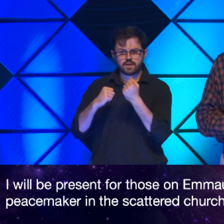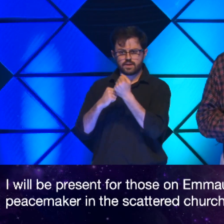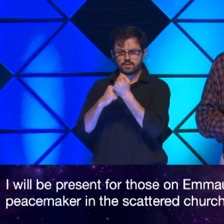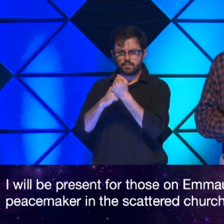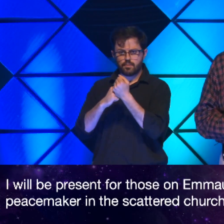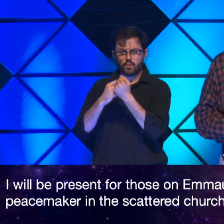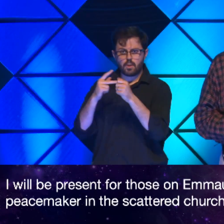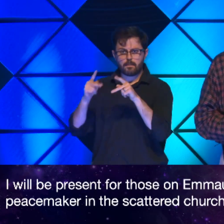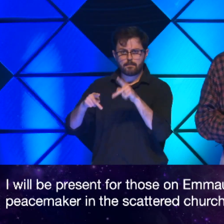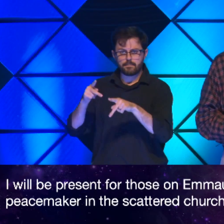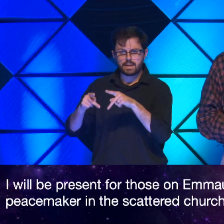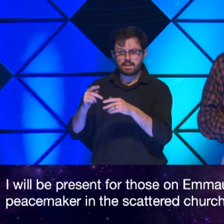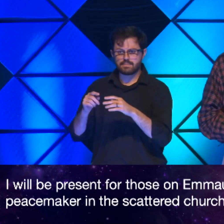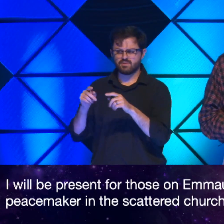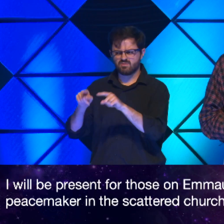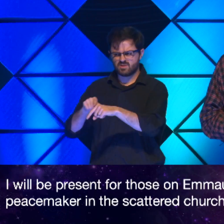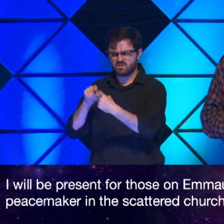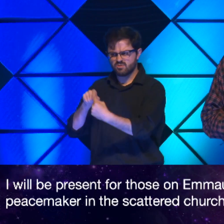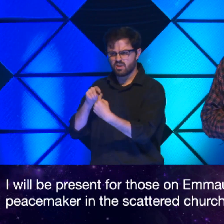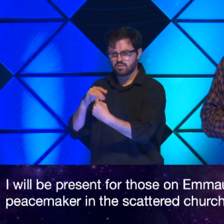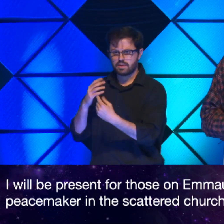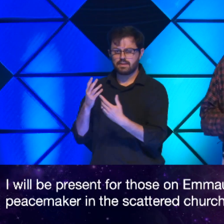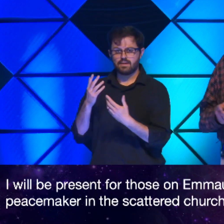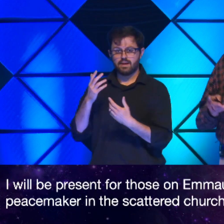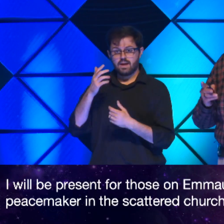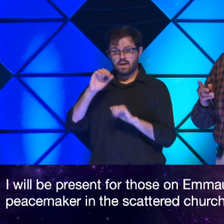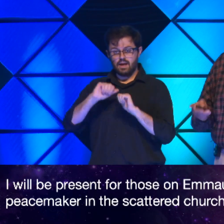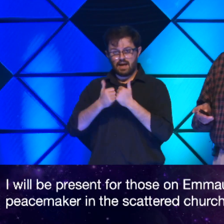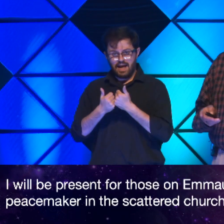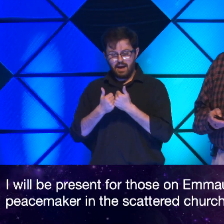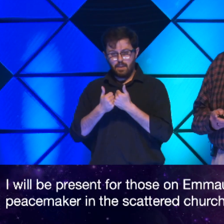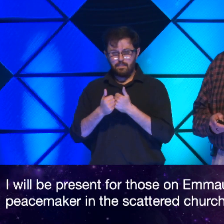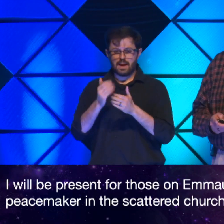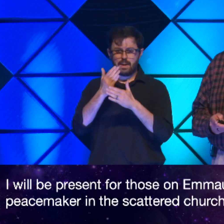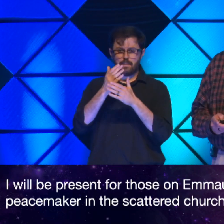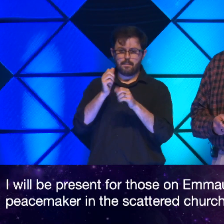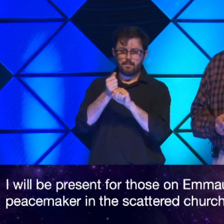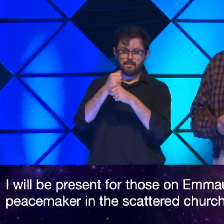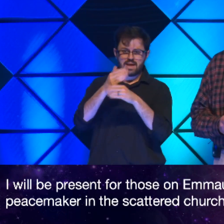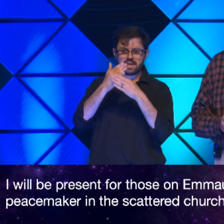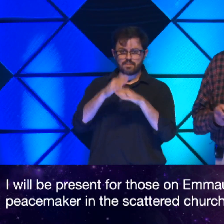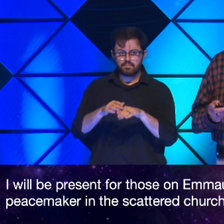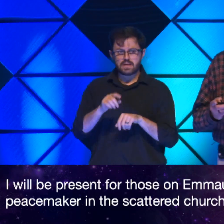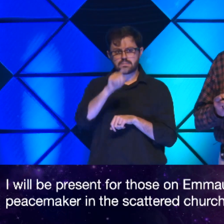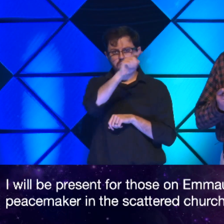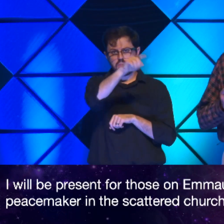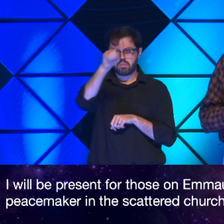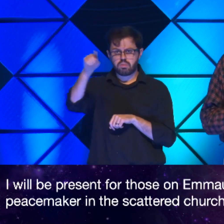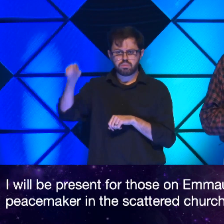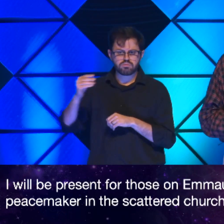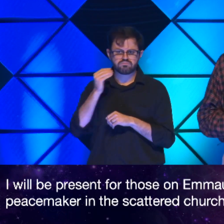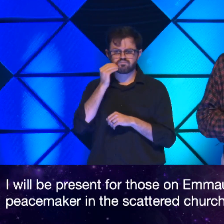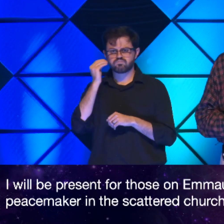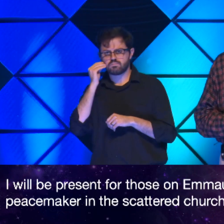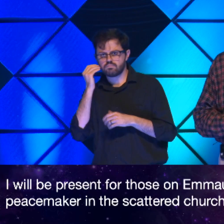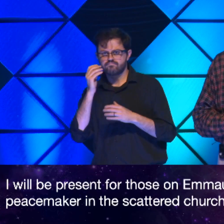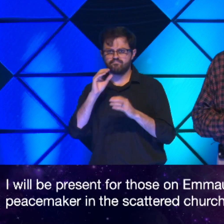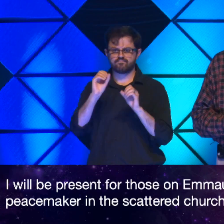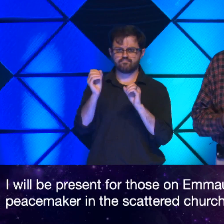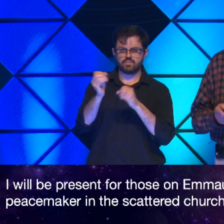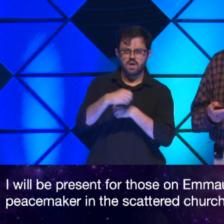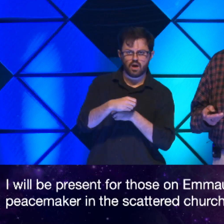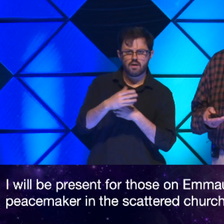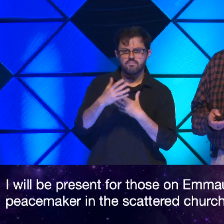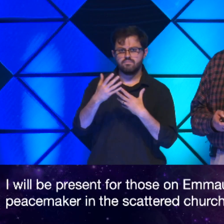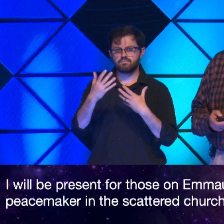the scattered church. Remember that you can be present at home. You can be present at the office. You